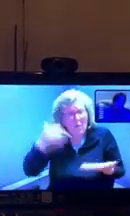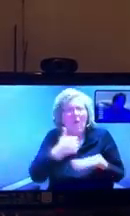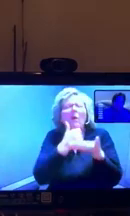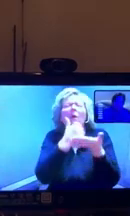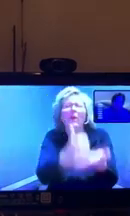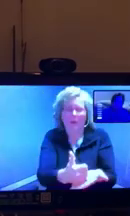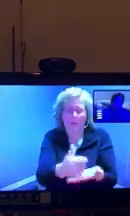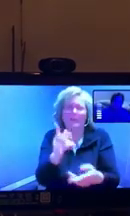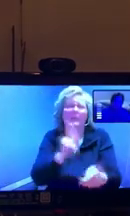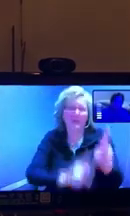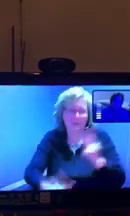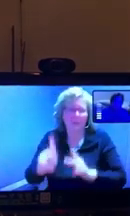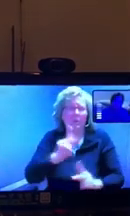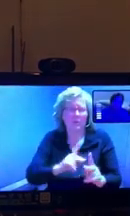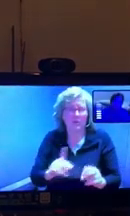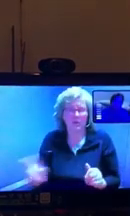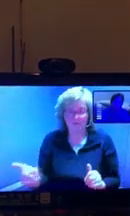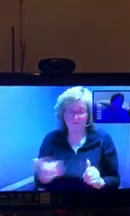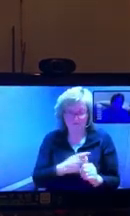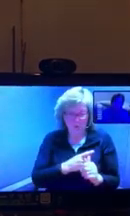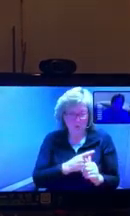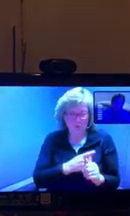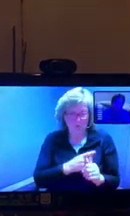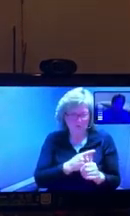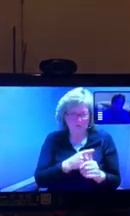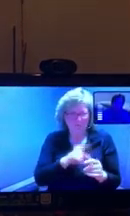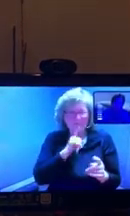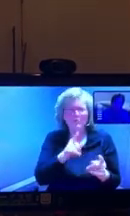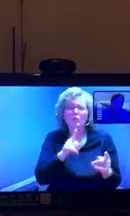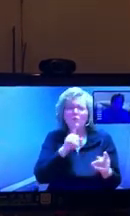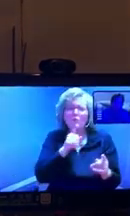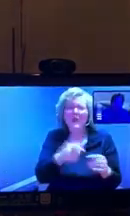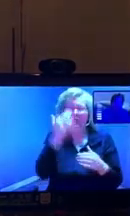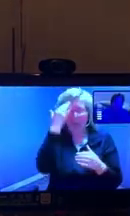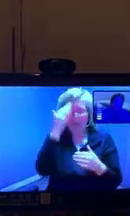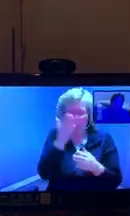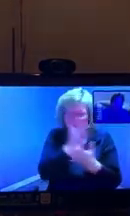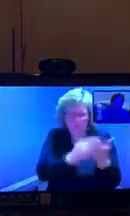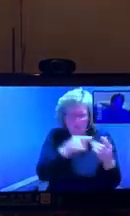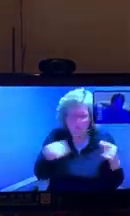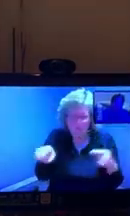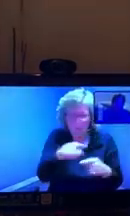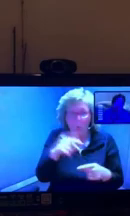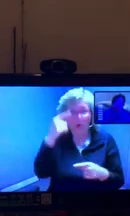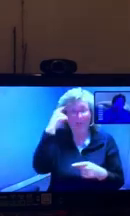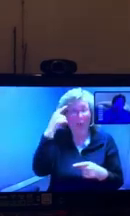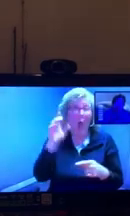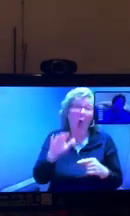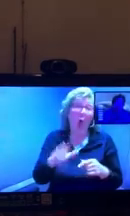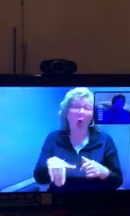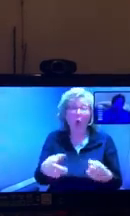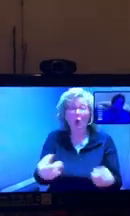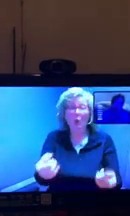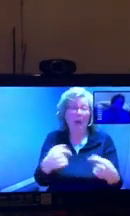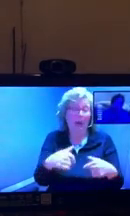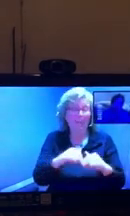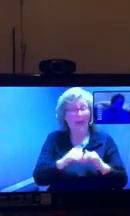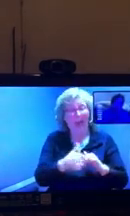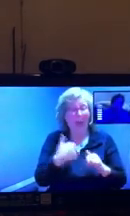foremost, and I know some of you have been tricked and you're thinking that you're going to come on here and be told how to make $1 million. And